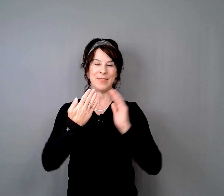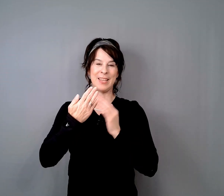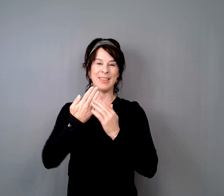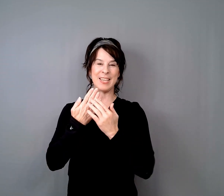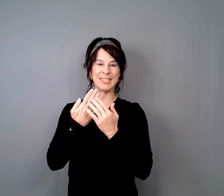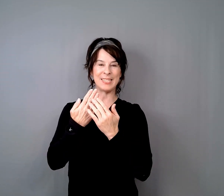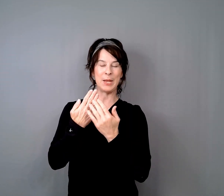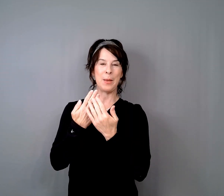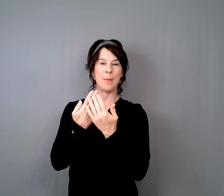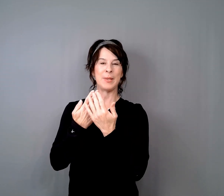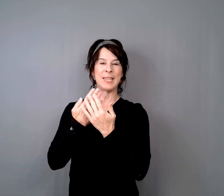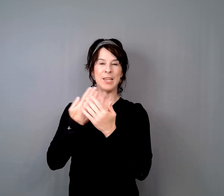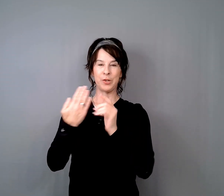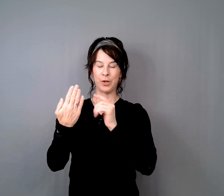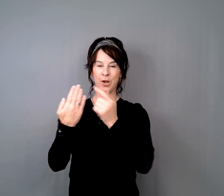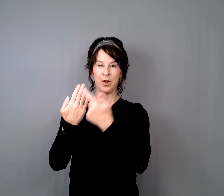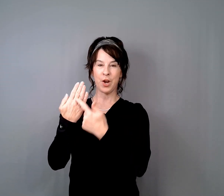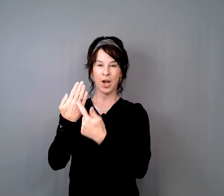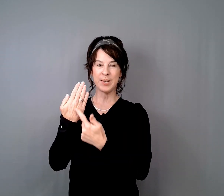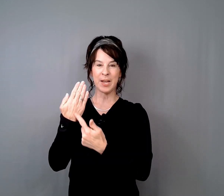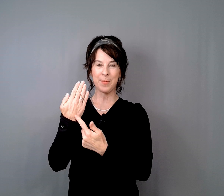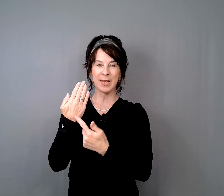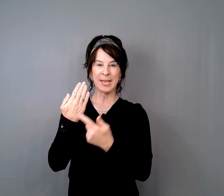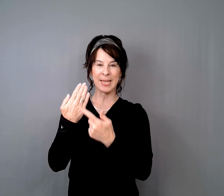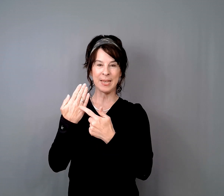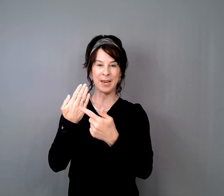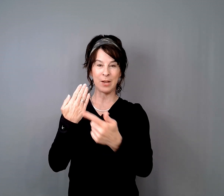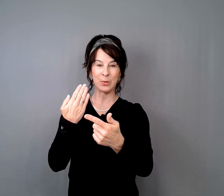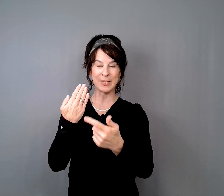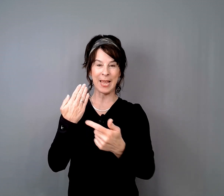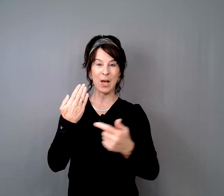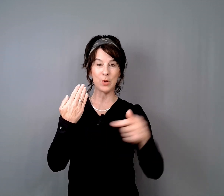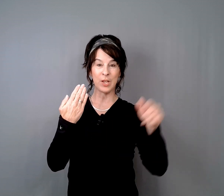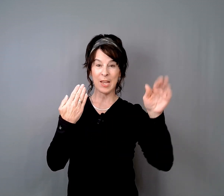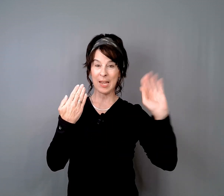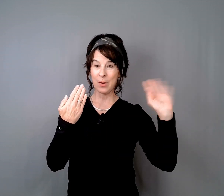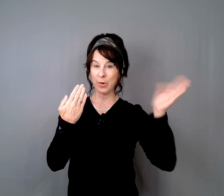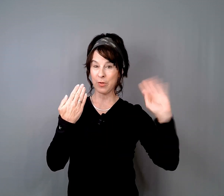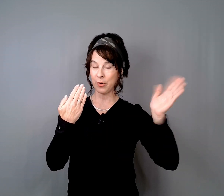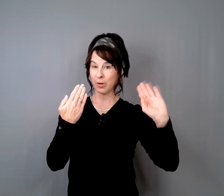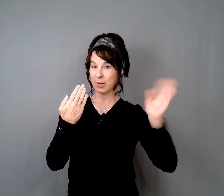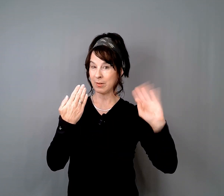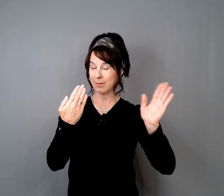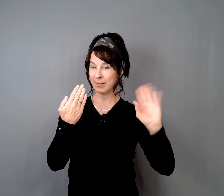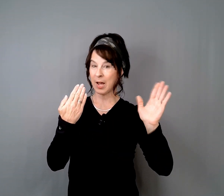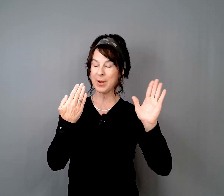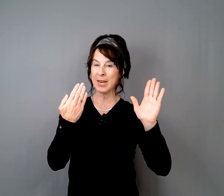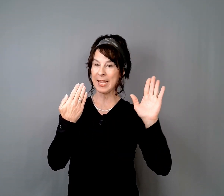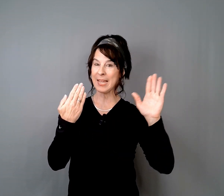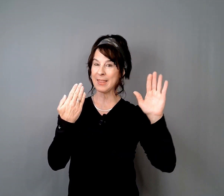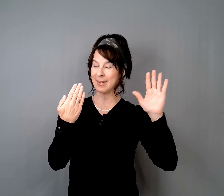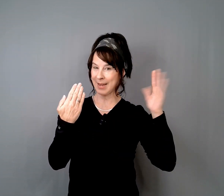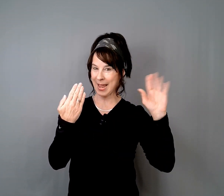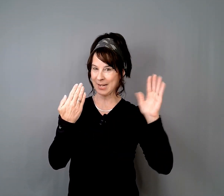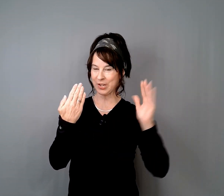done this, but take your non-dominant hand, knuckles out, and with your dominant hand, action